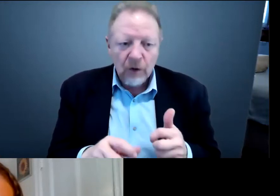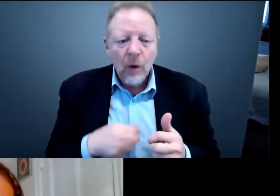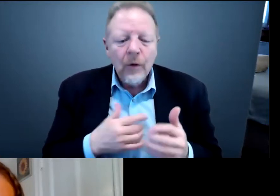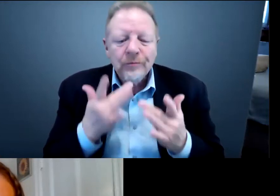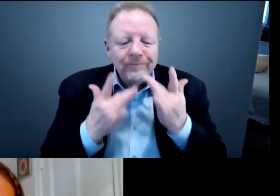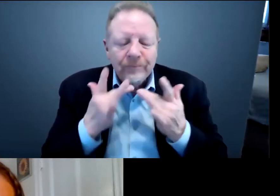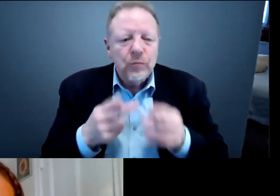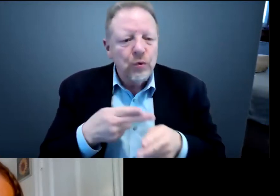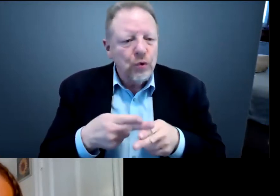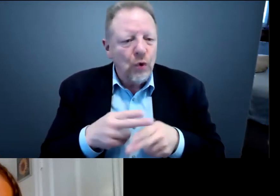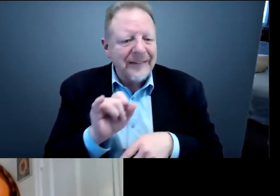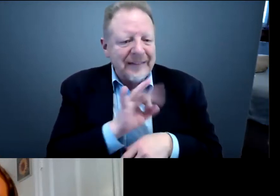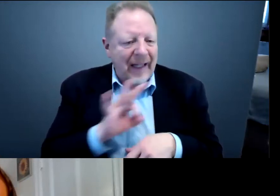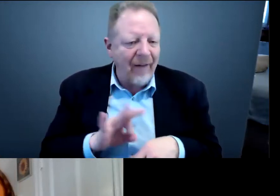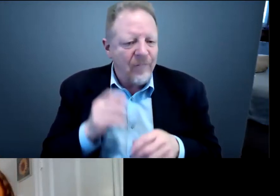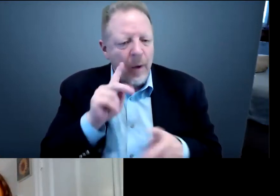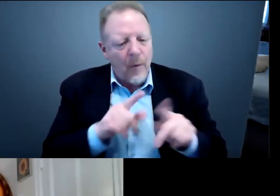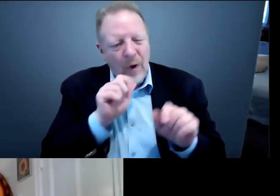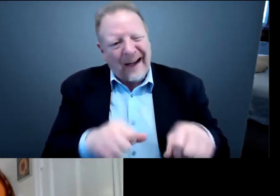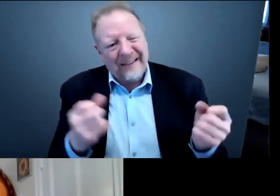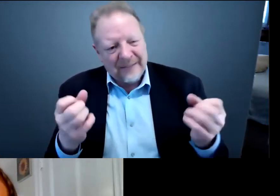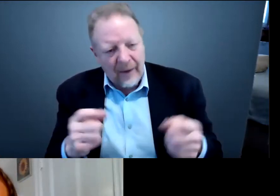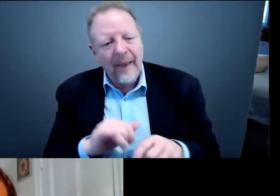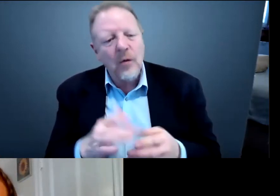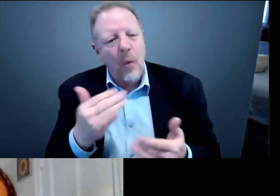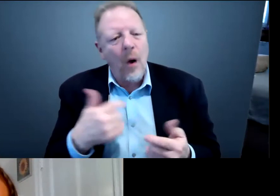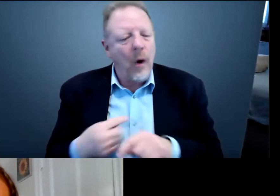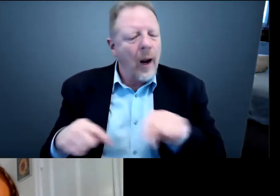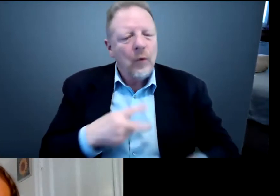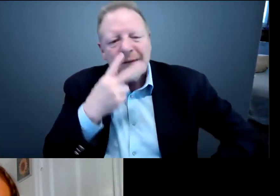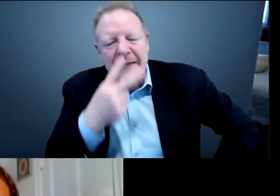staffed. And so that's part of why we were coming here to kind of see,